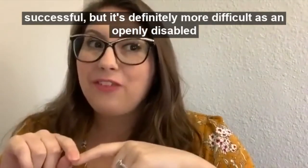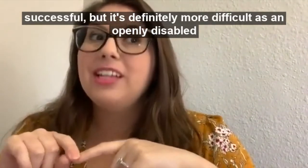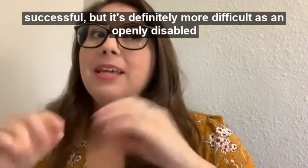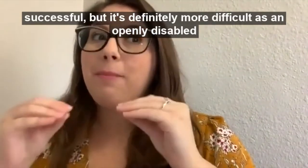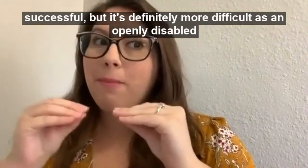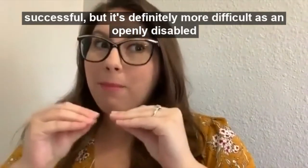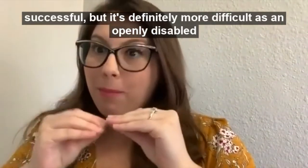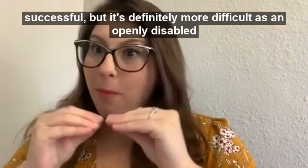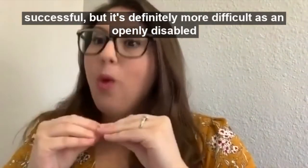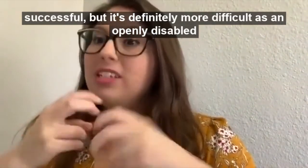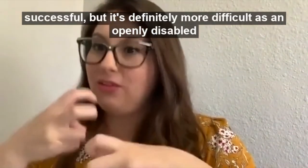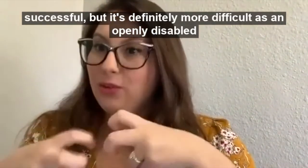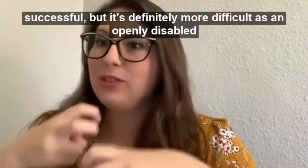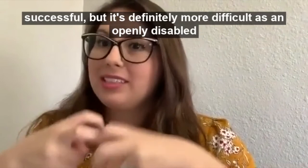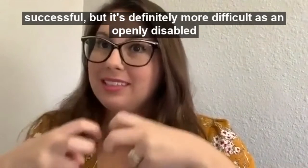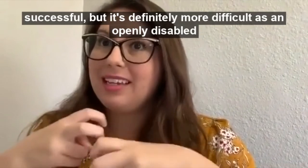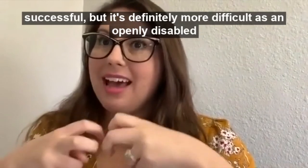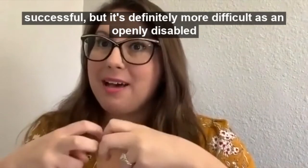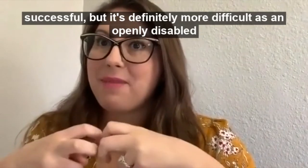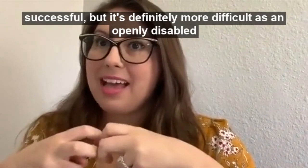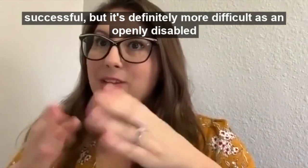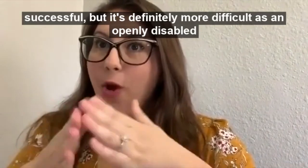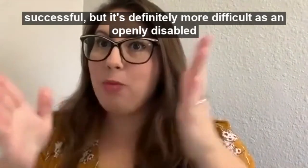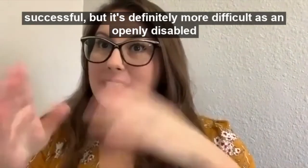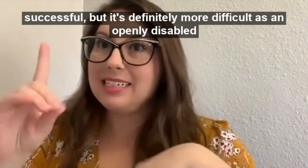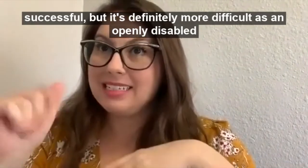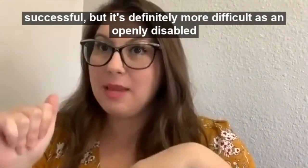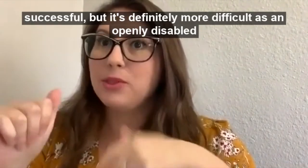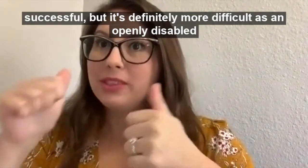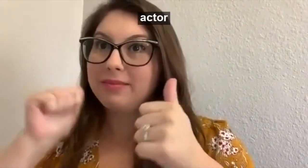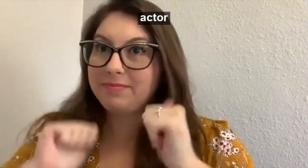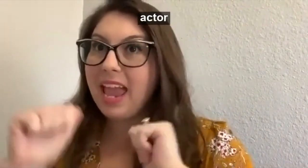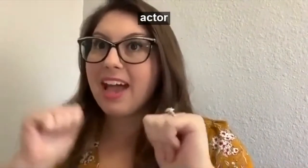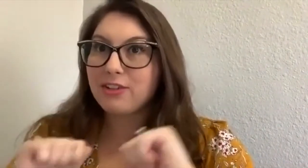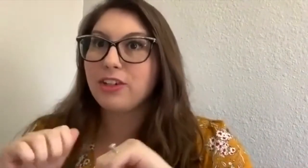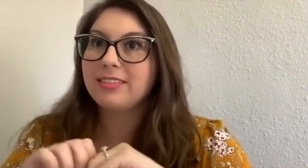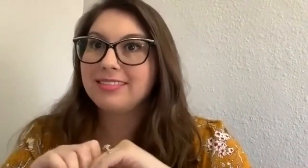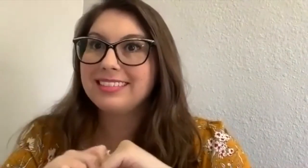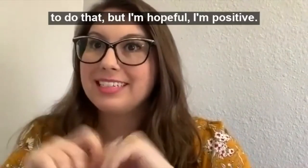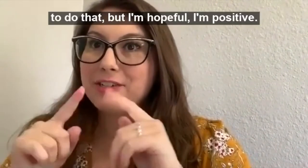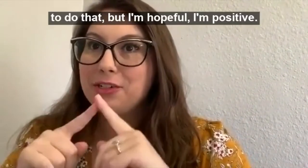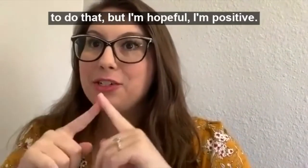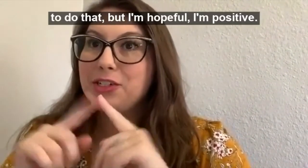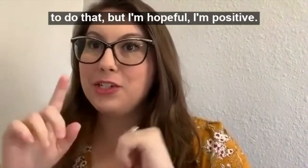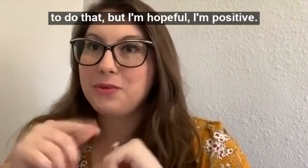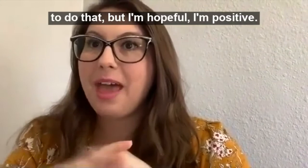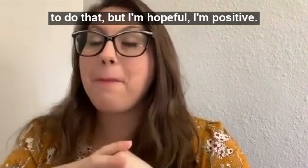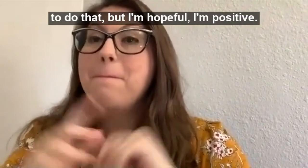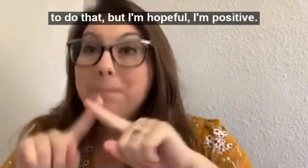definitely more difficult as an openly disabled actor to do that.